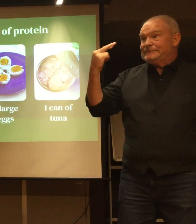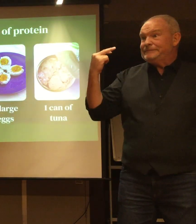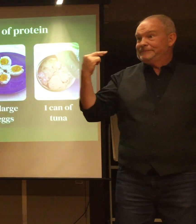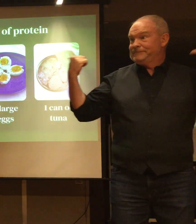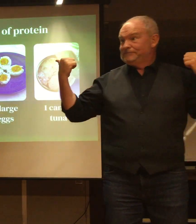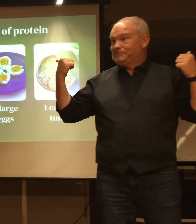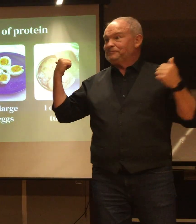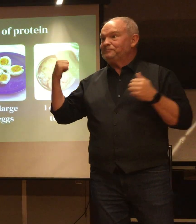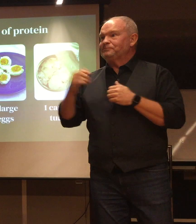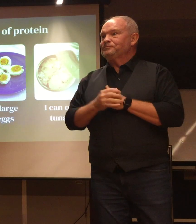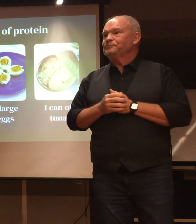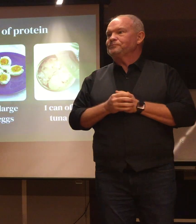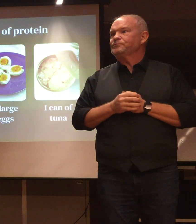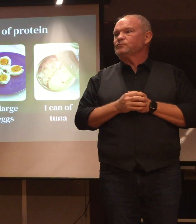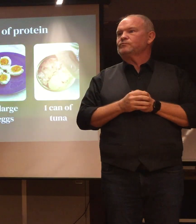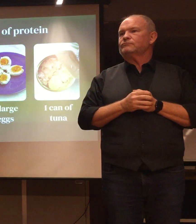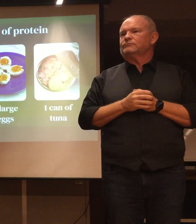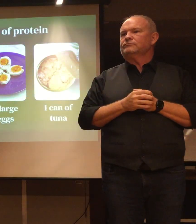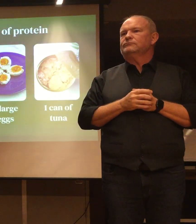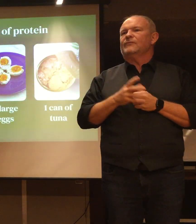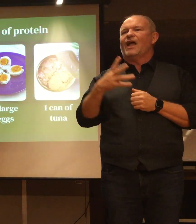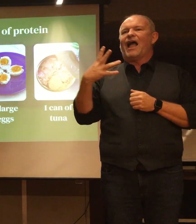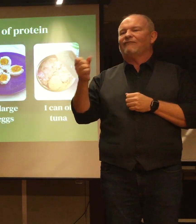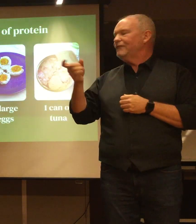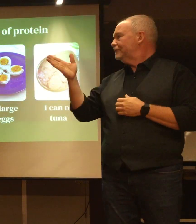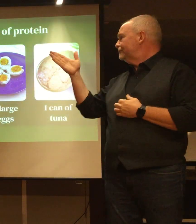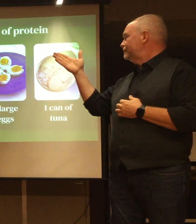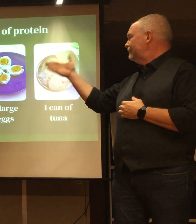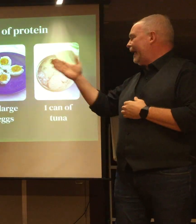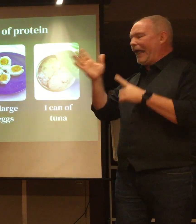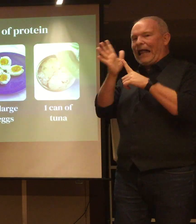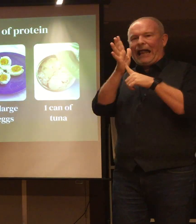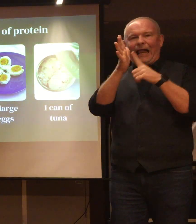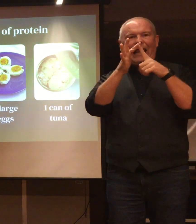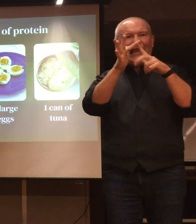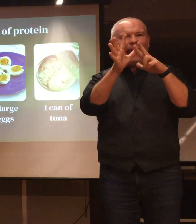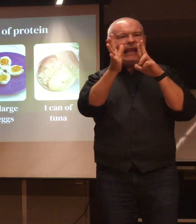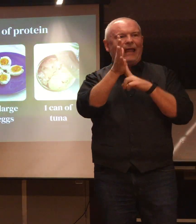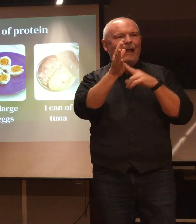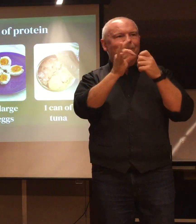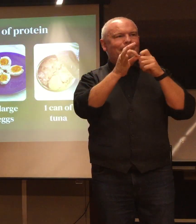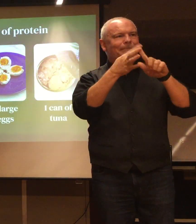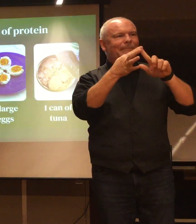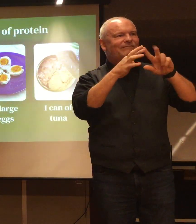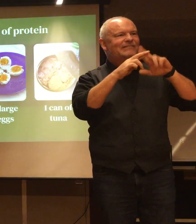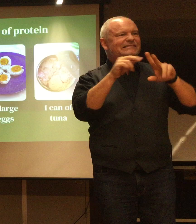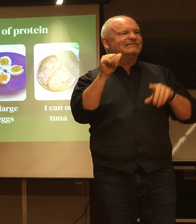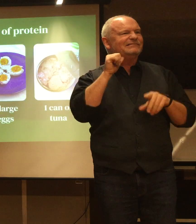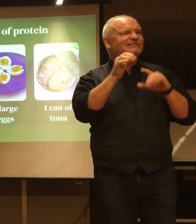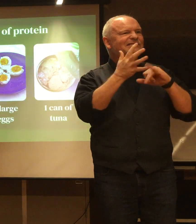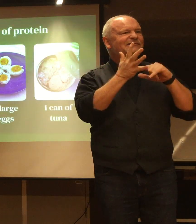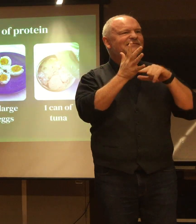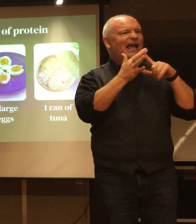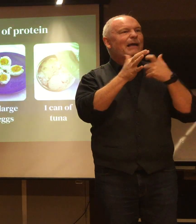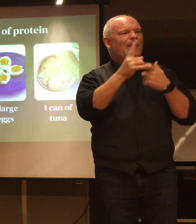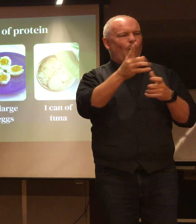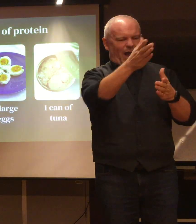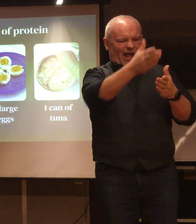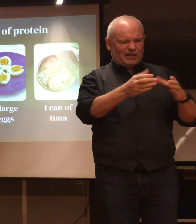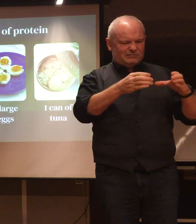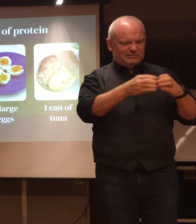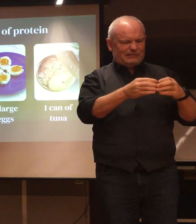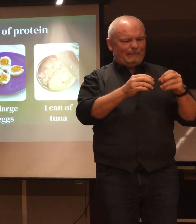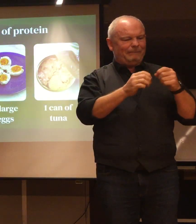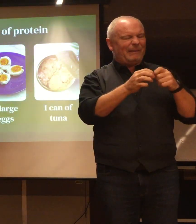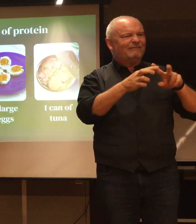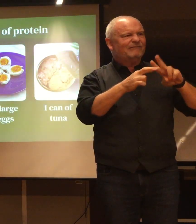Yep. So we've got a lean beef steak. So this just means a cut of beef